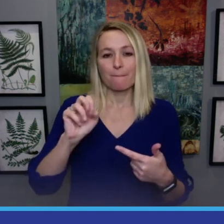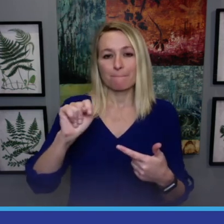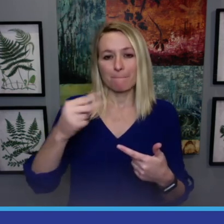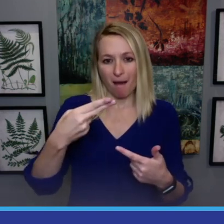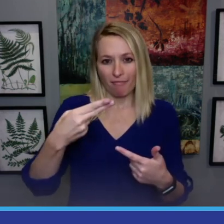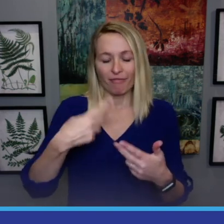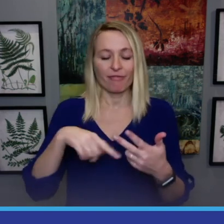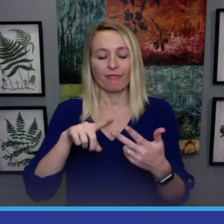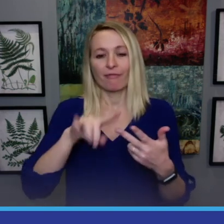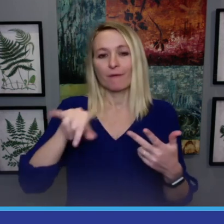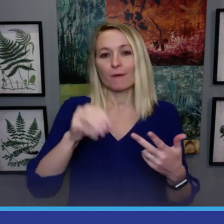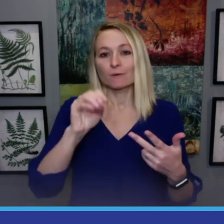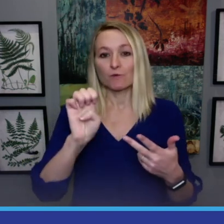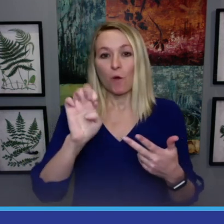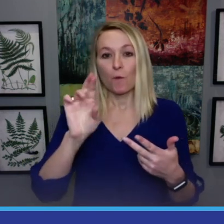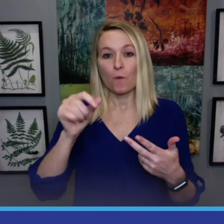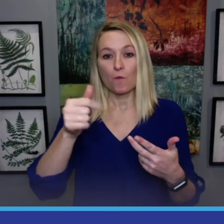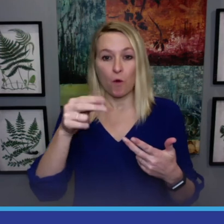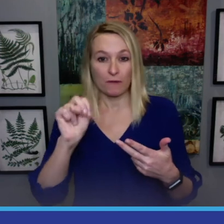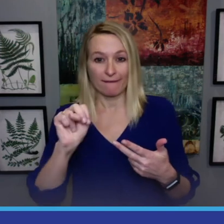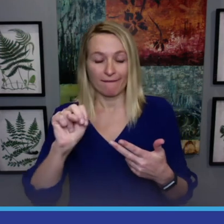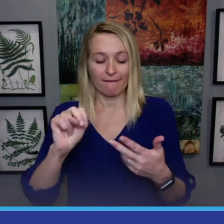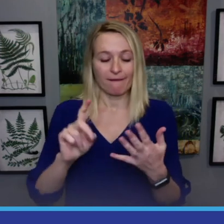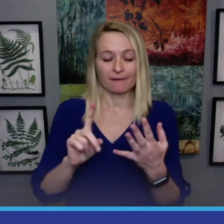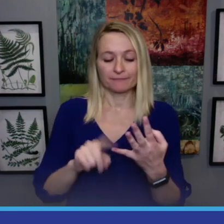The Moth. Joe Rogan.